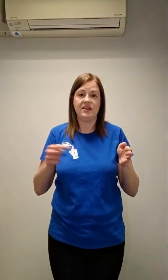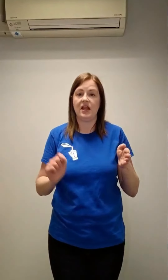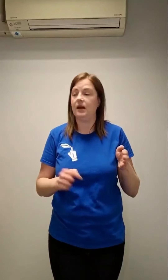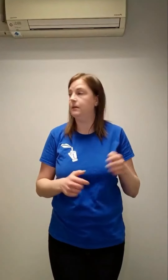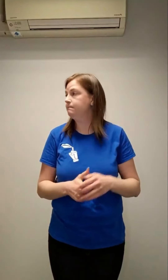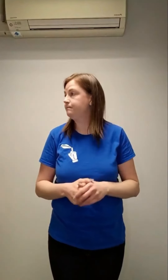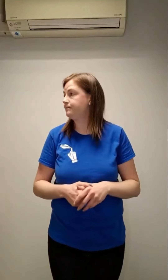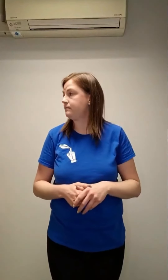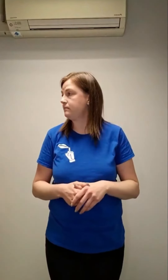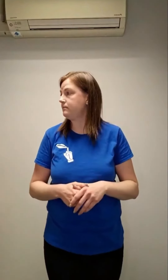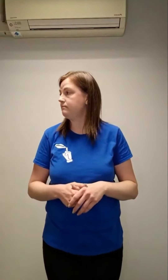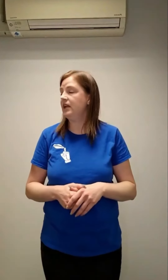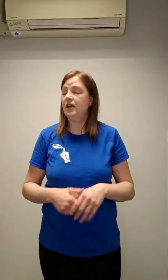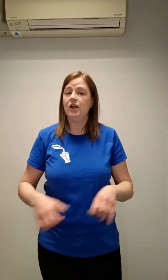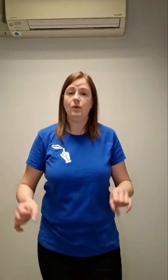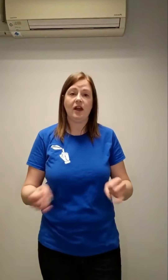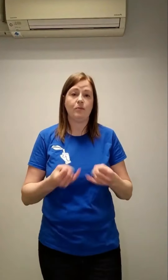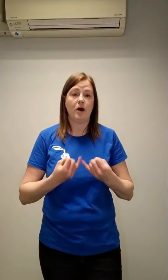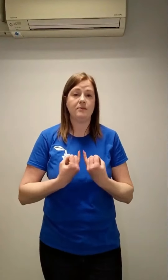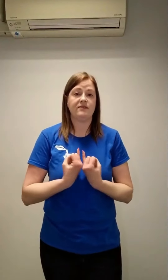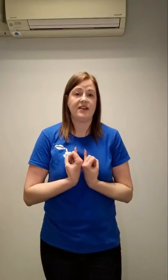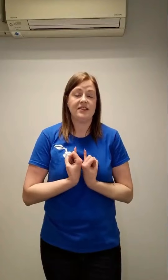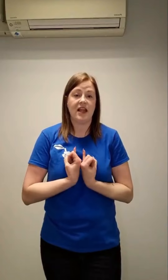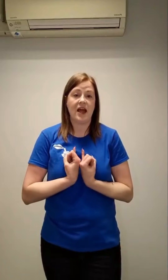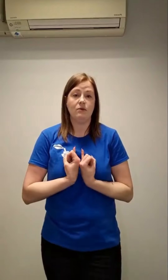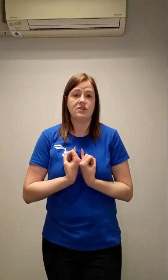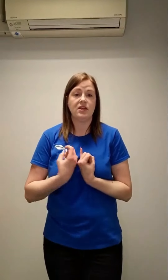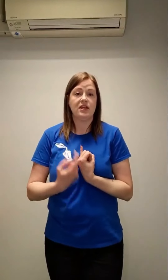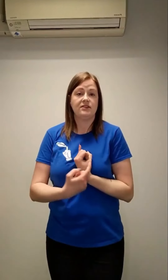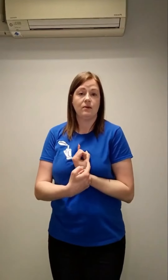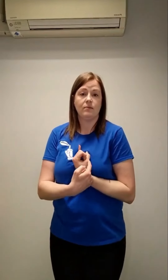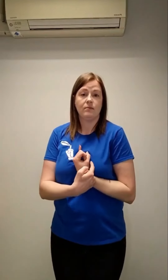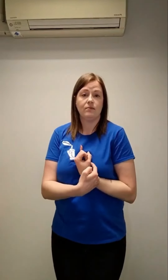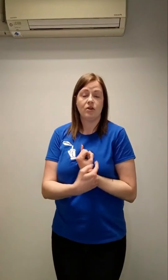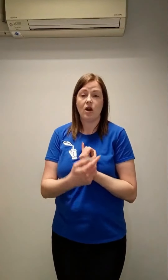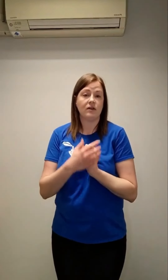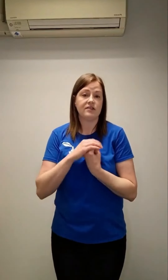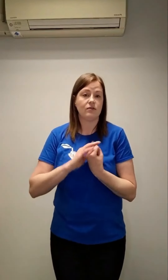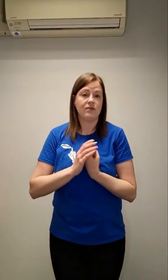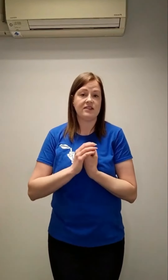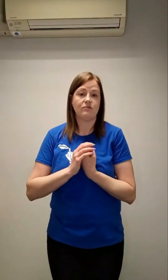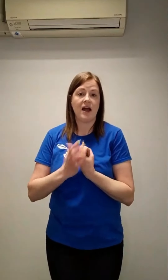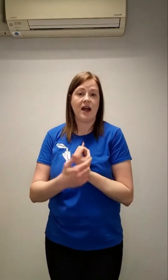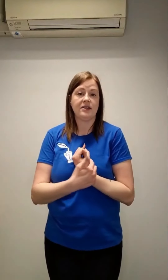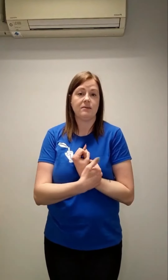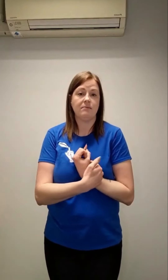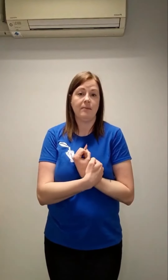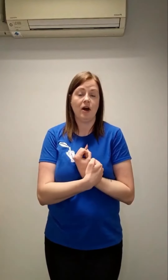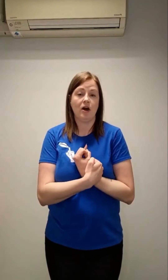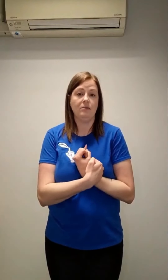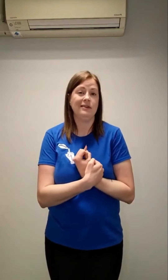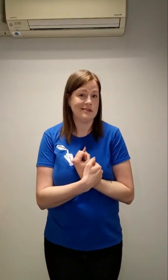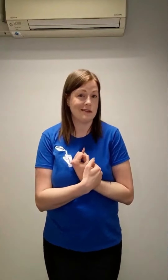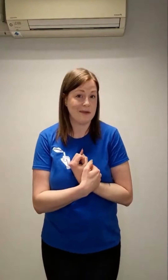in. We have palms facing out, so regardless of the rest of my hand, my palm, to the best of